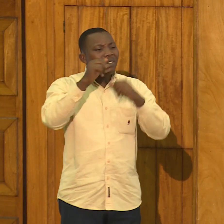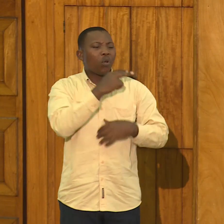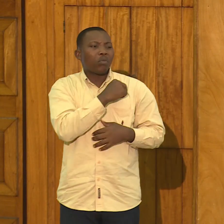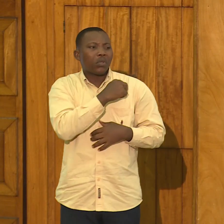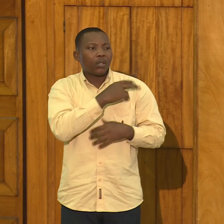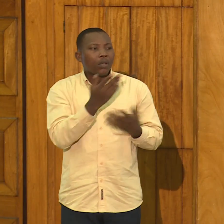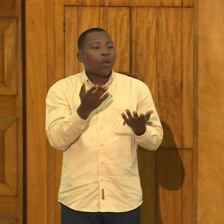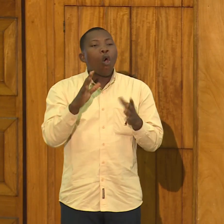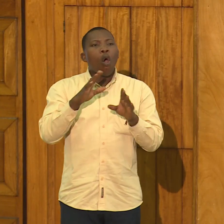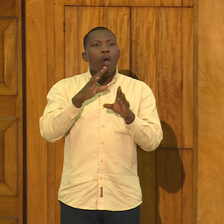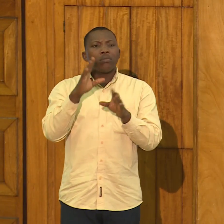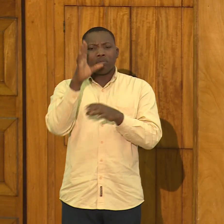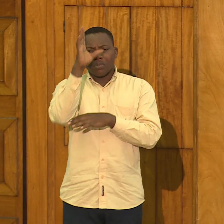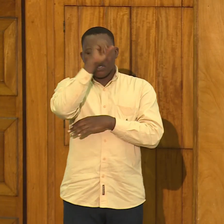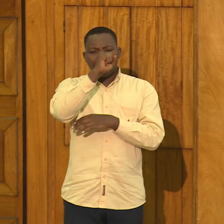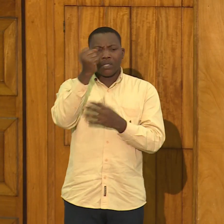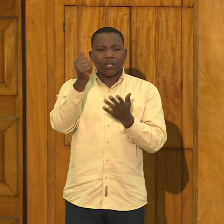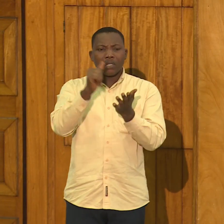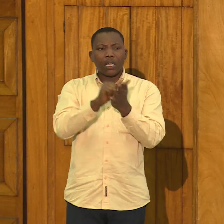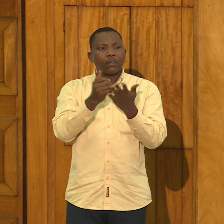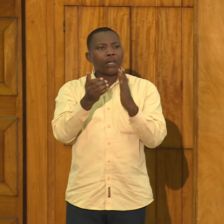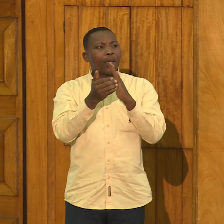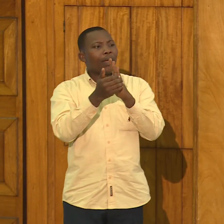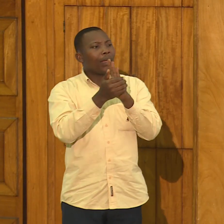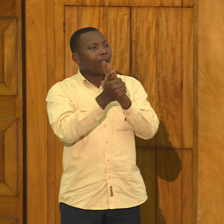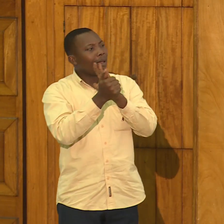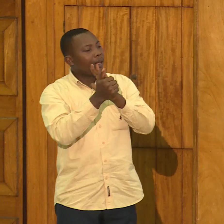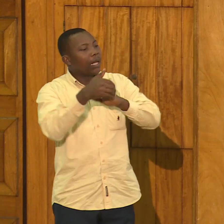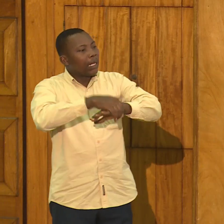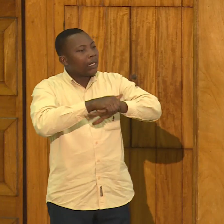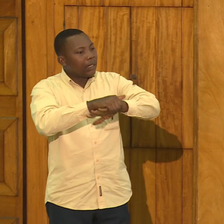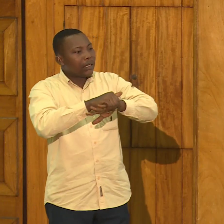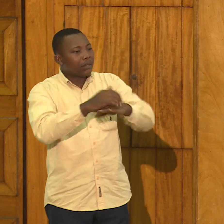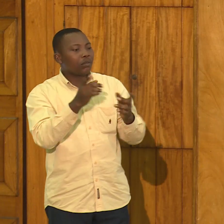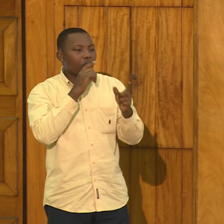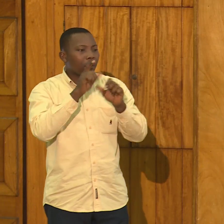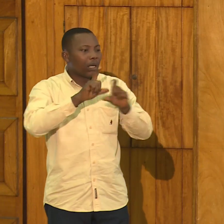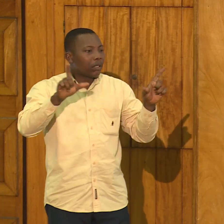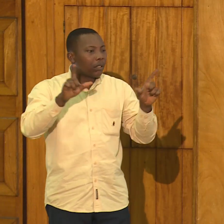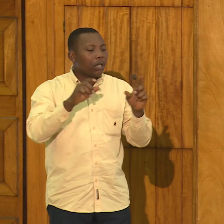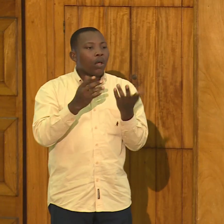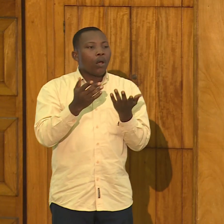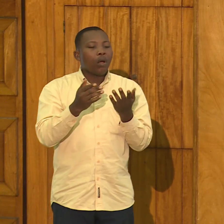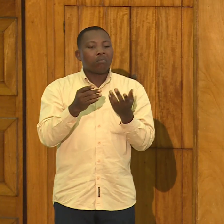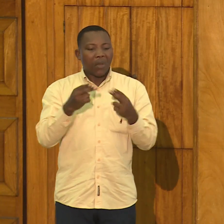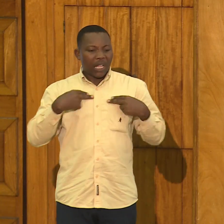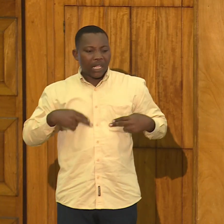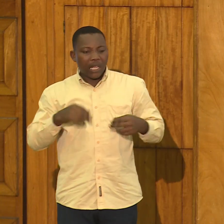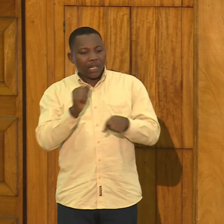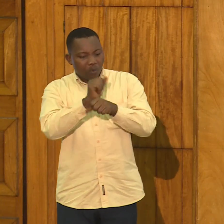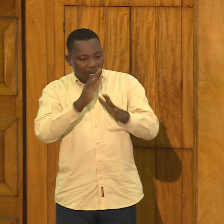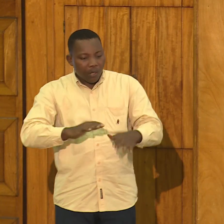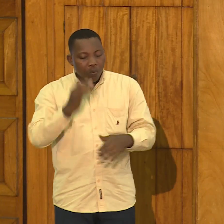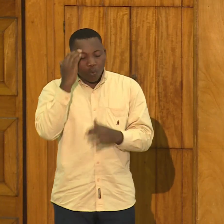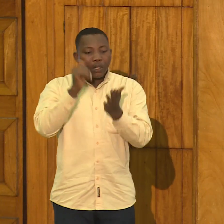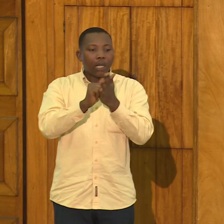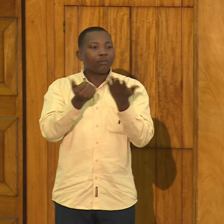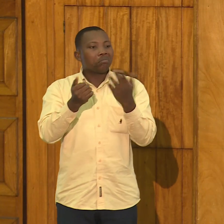also assume English fluency. And we as health workers, we assume our patients can ask informed